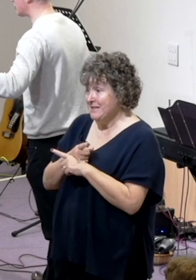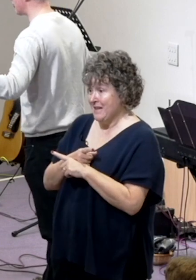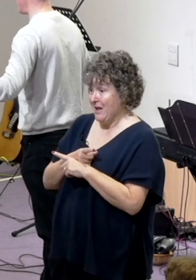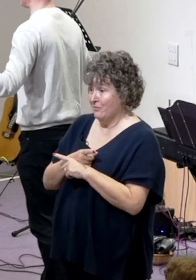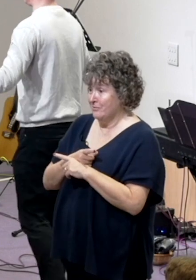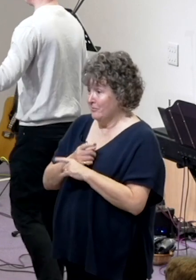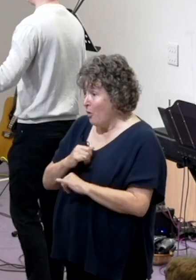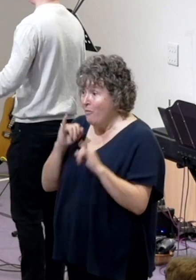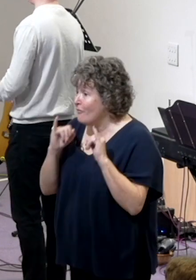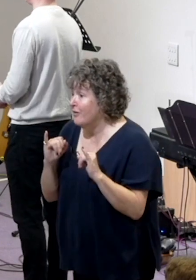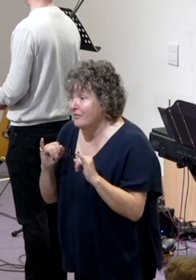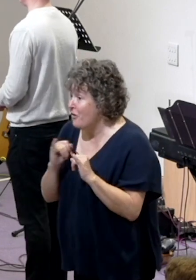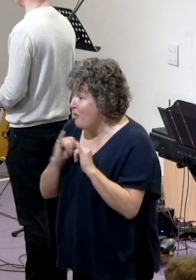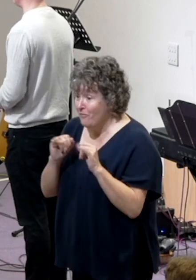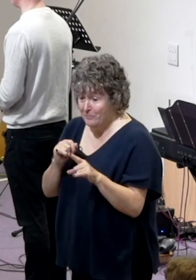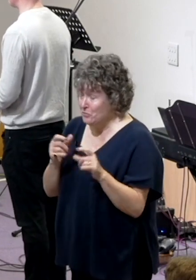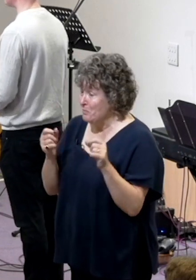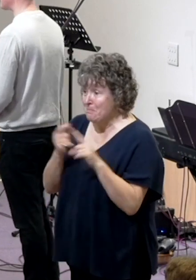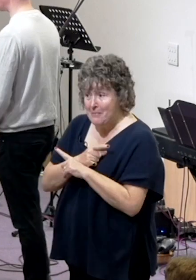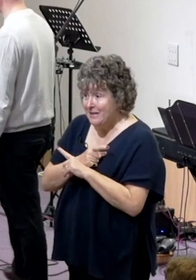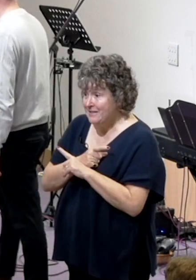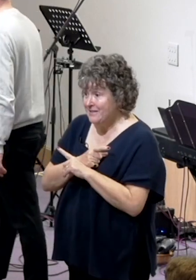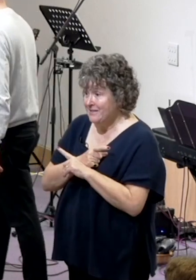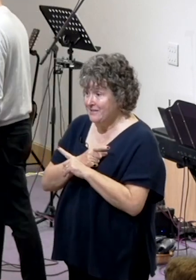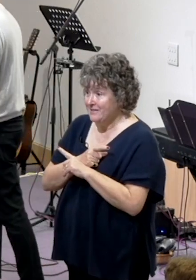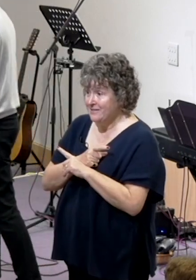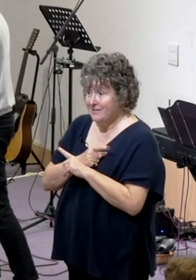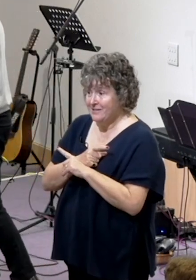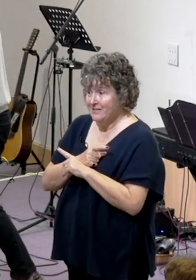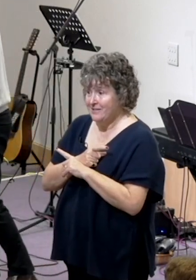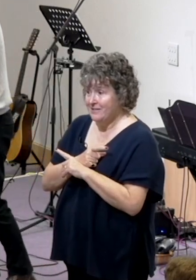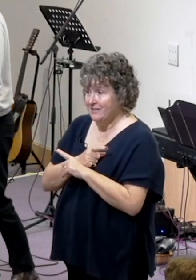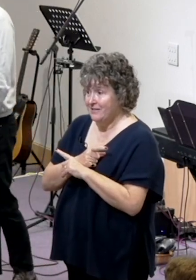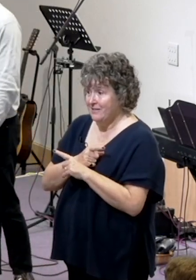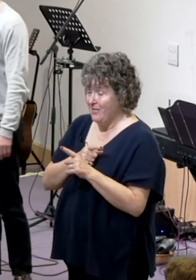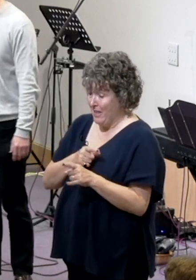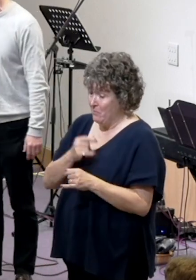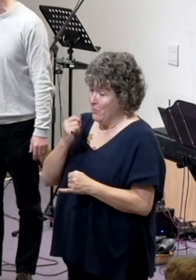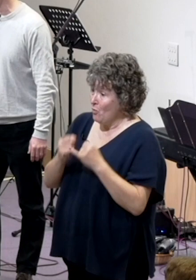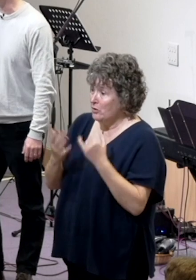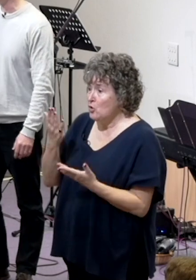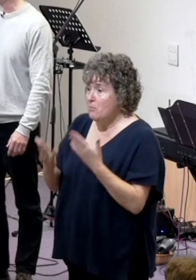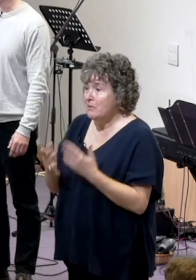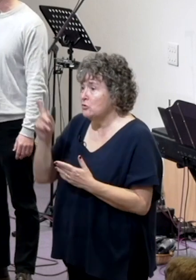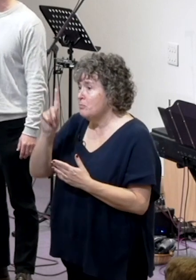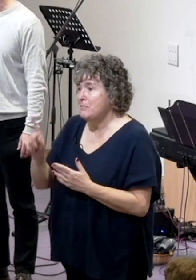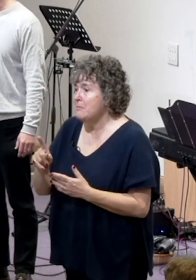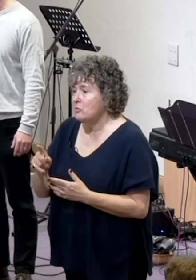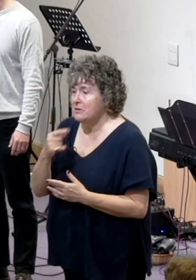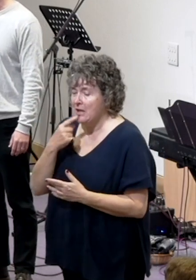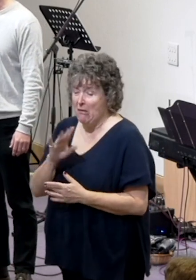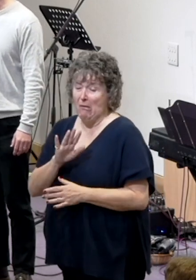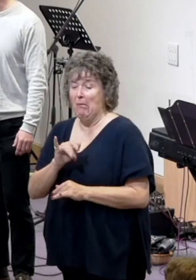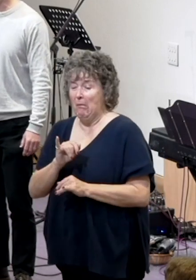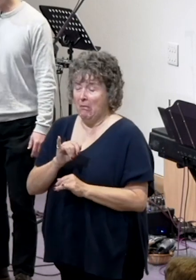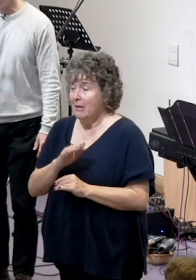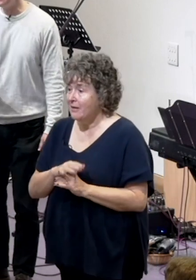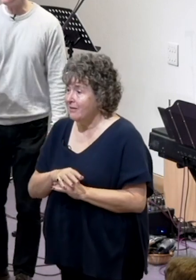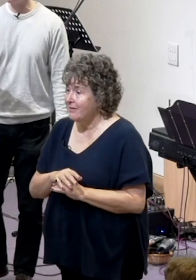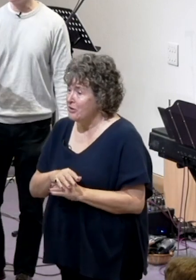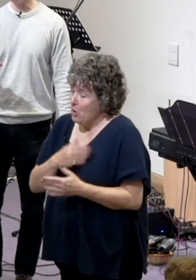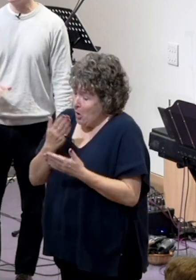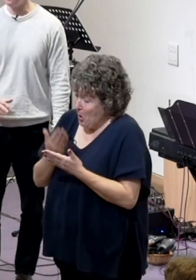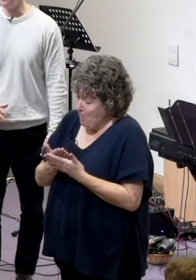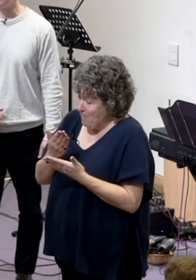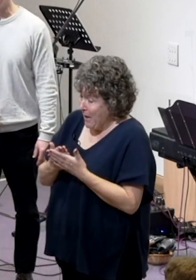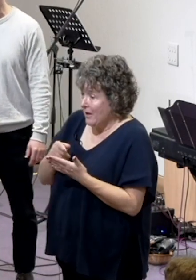have been tragic for him. More tragic than having some of his neighbors look down upon him. You see,